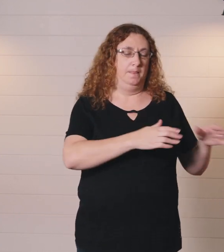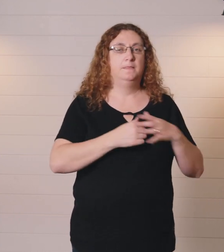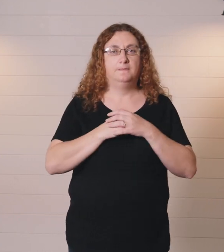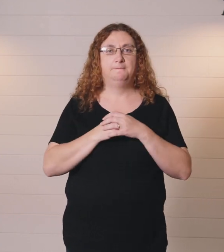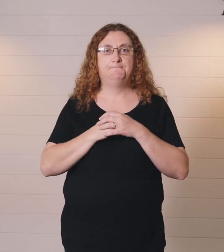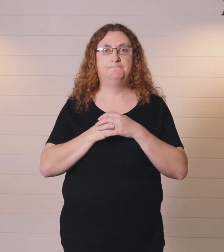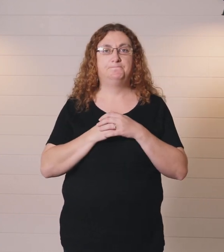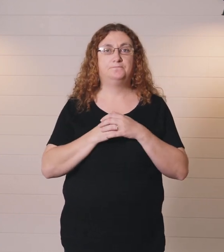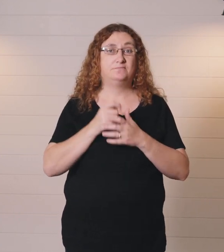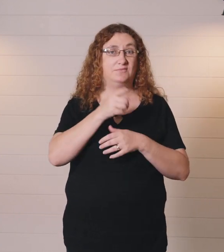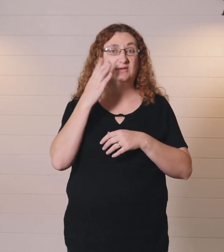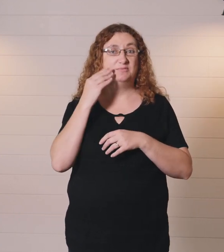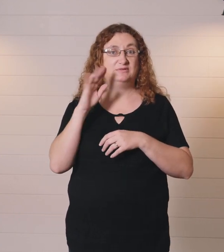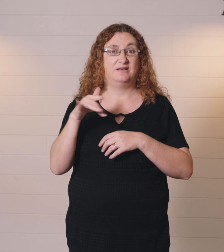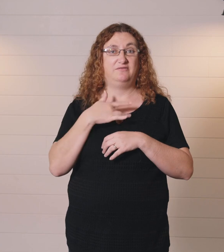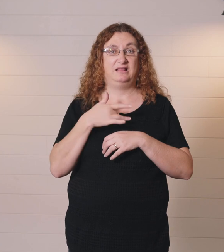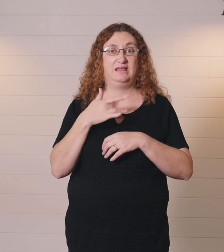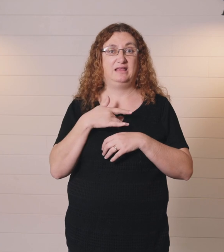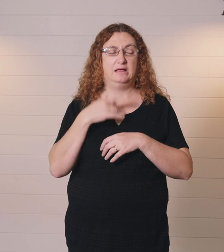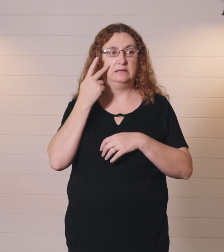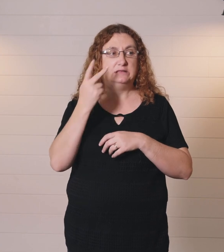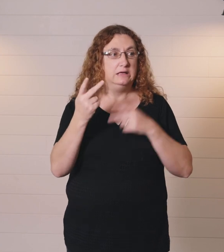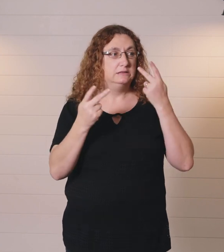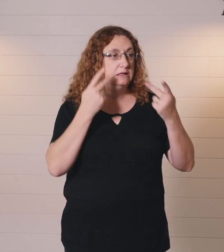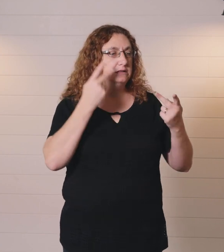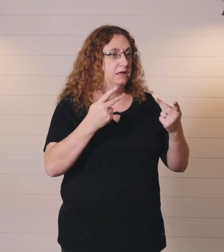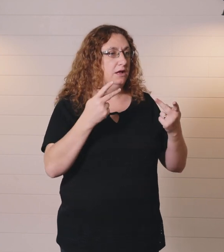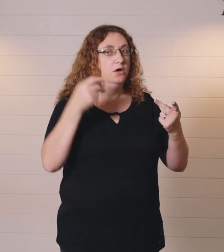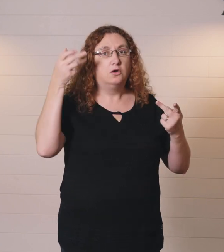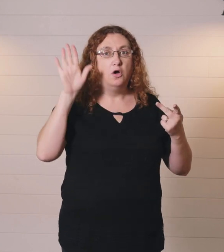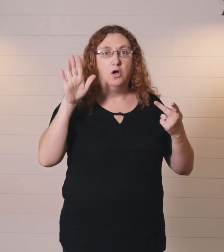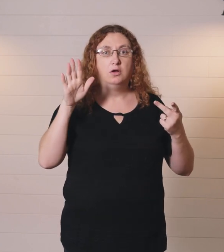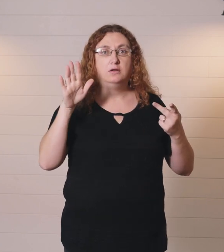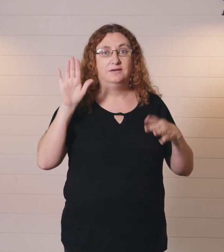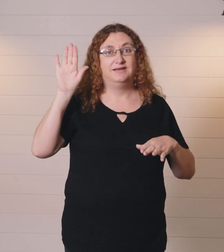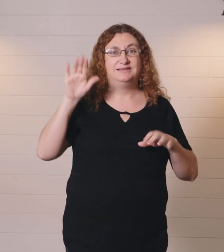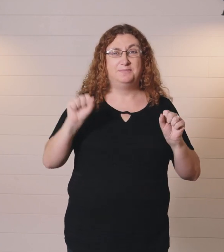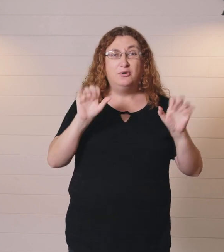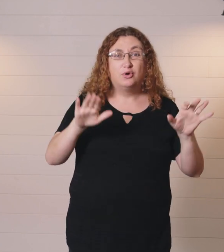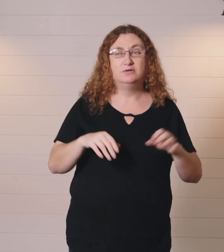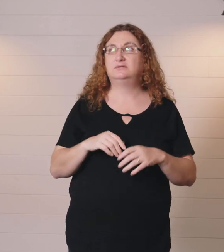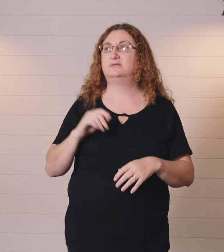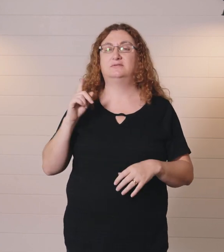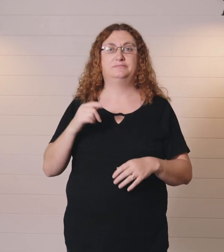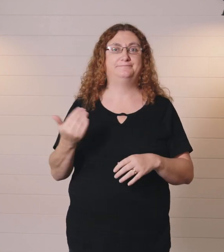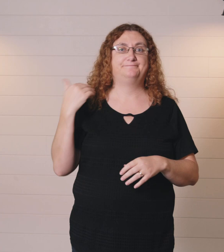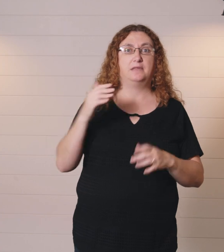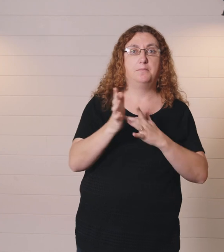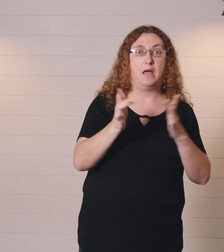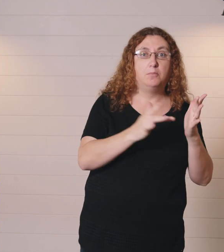every one of us encounters those times where we see the miraculous intervention of God. Of course, in biblical history, the parting of the Red